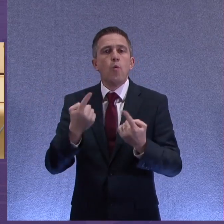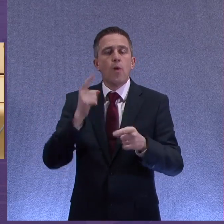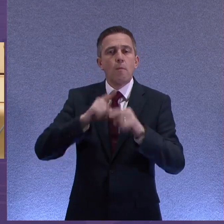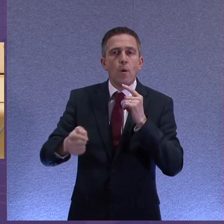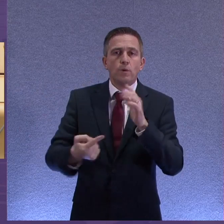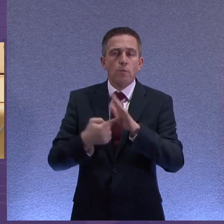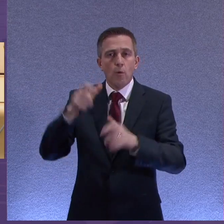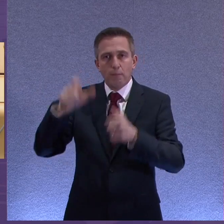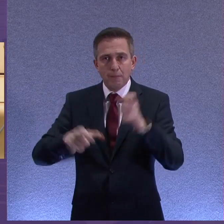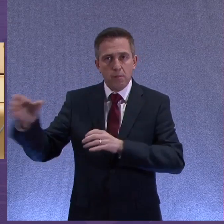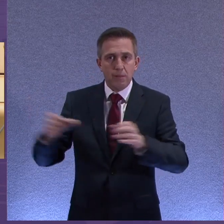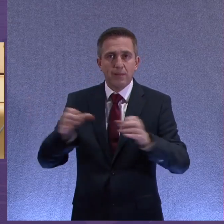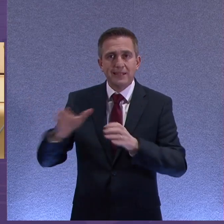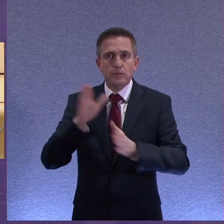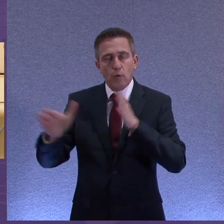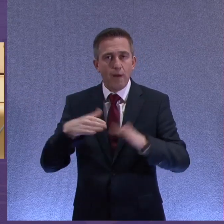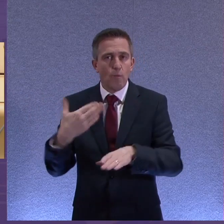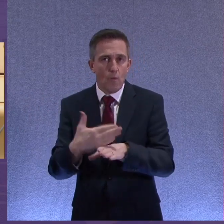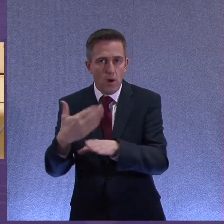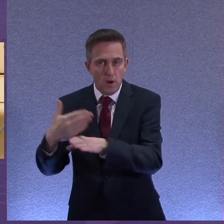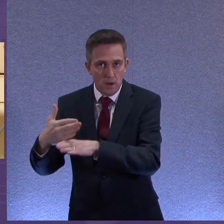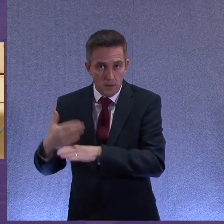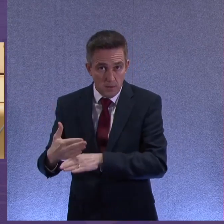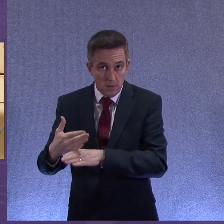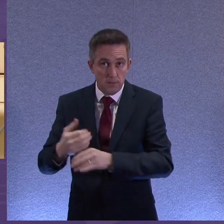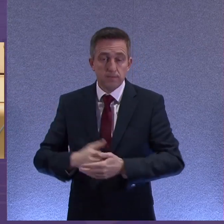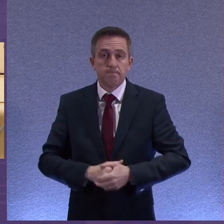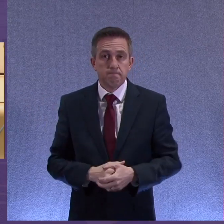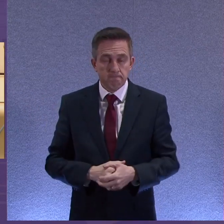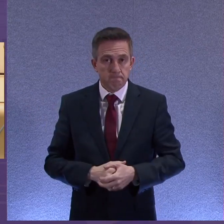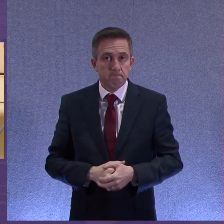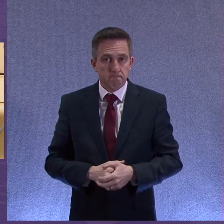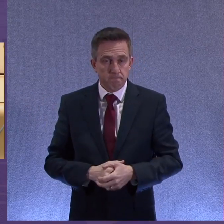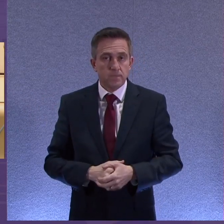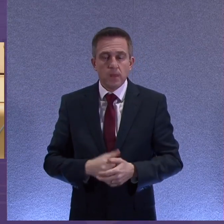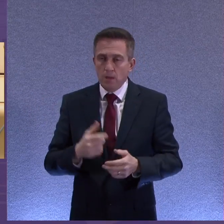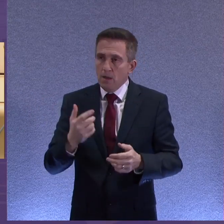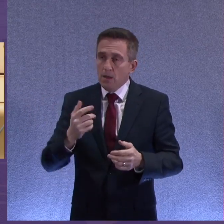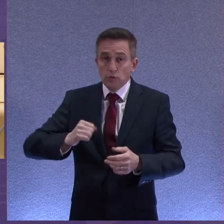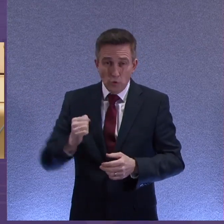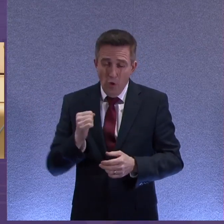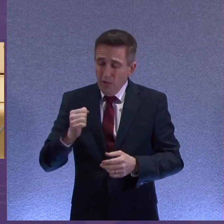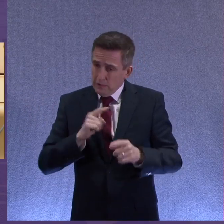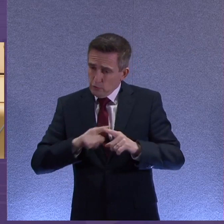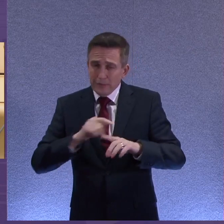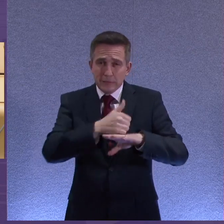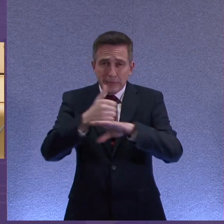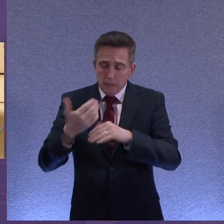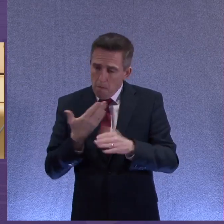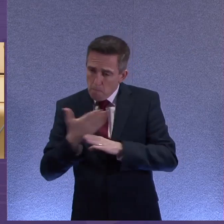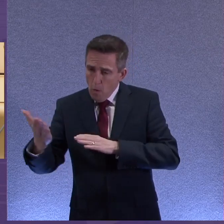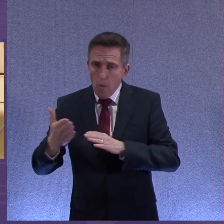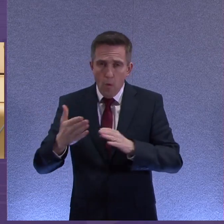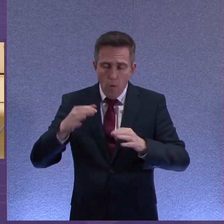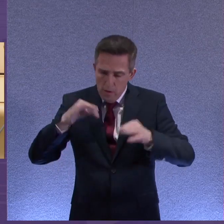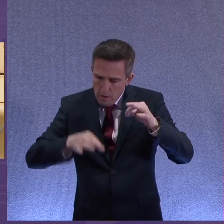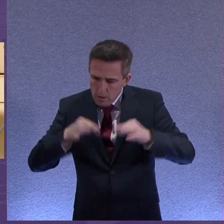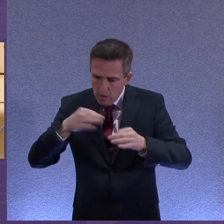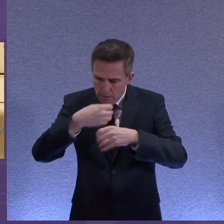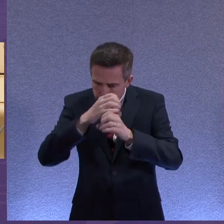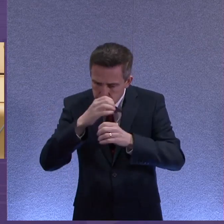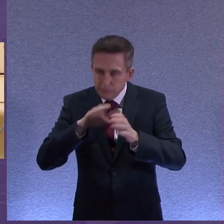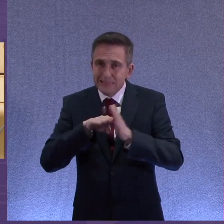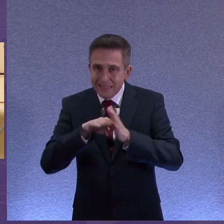social care. As well as our own work to rapidly scale up testing in Scotland, we are working closely across the